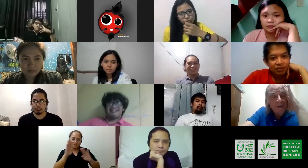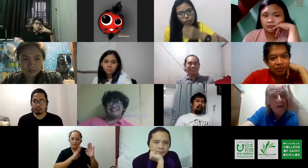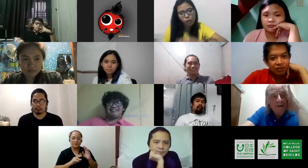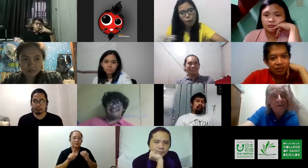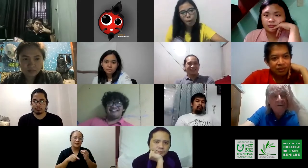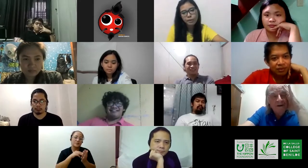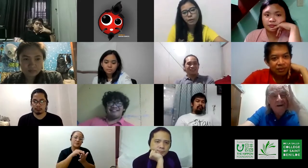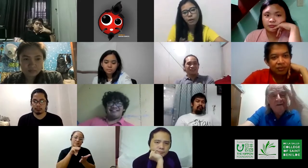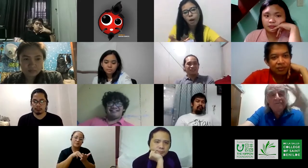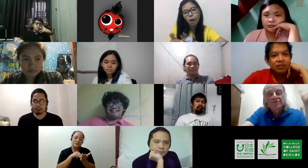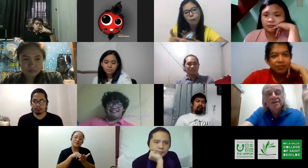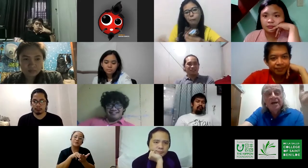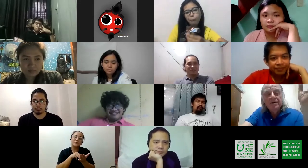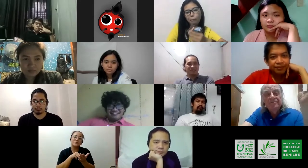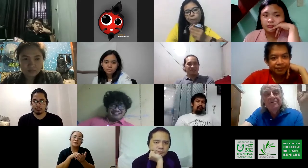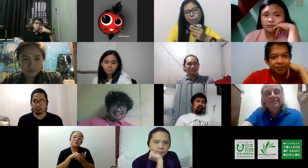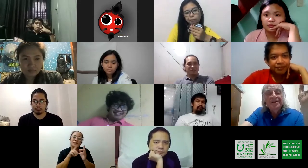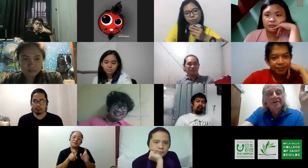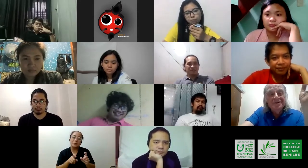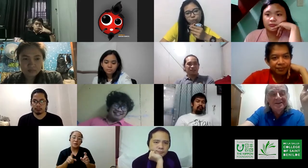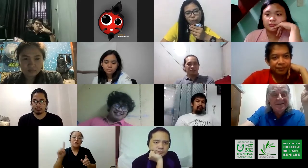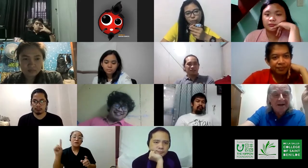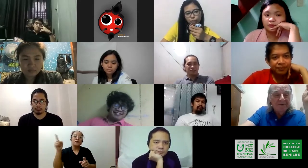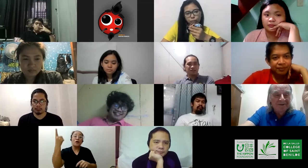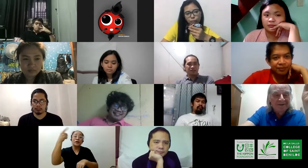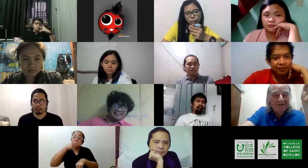It's first time in 50 years it's happened, so.